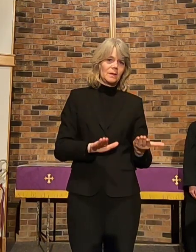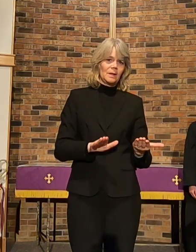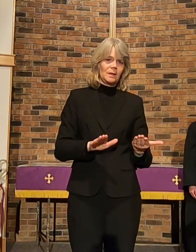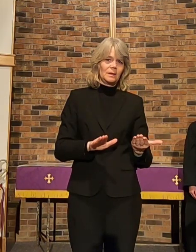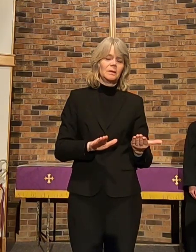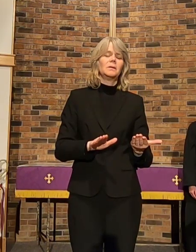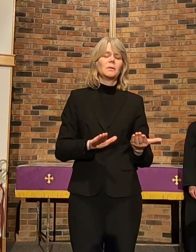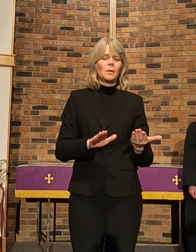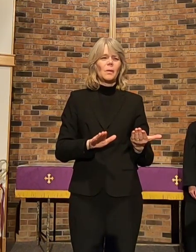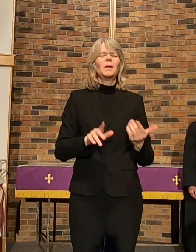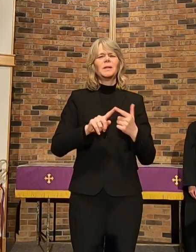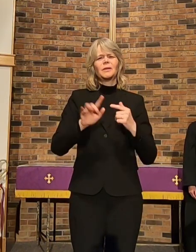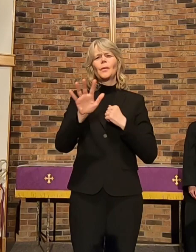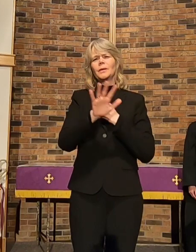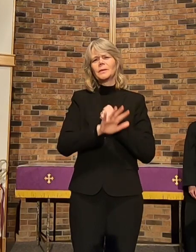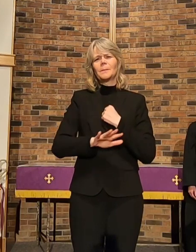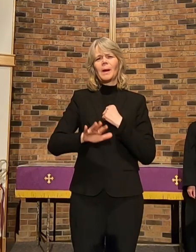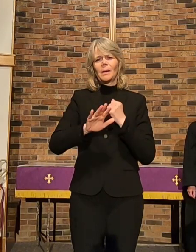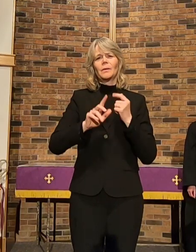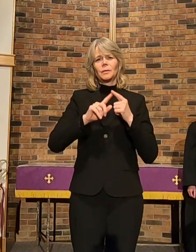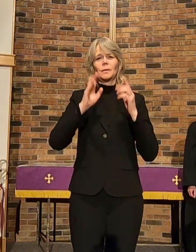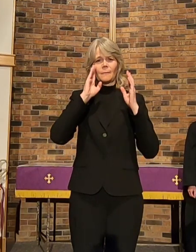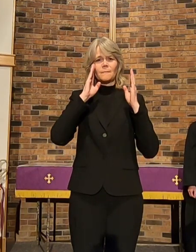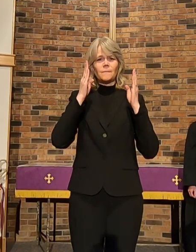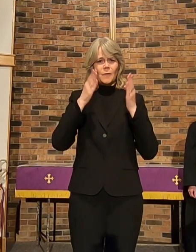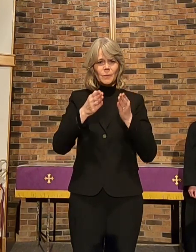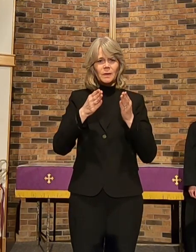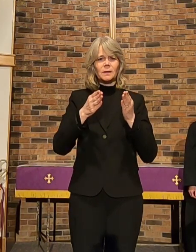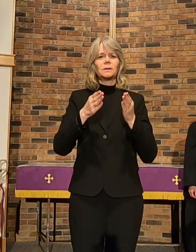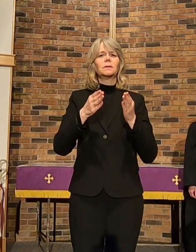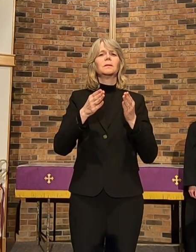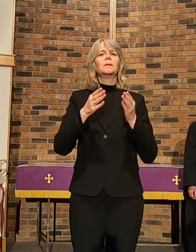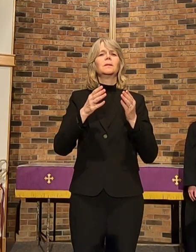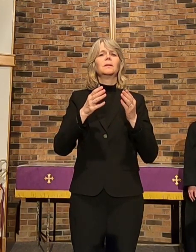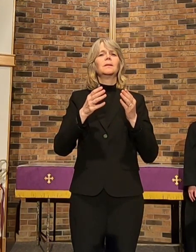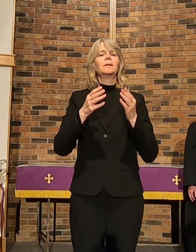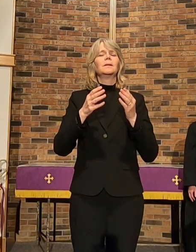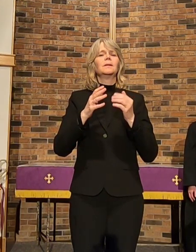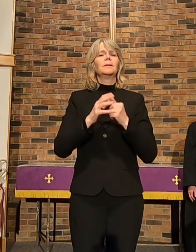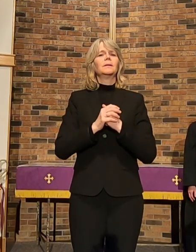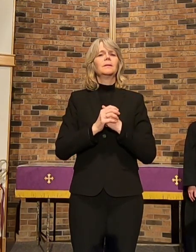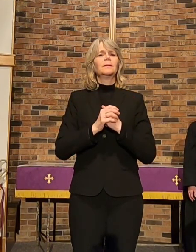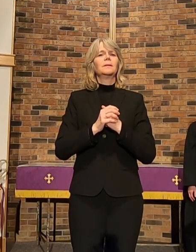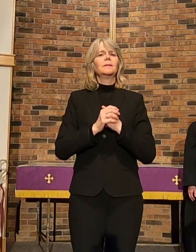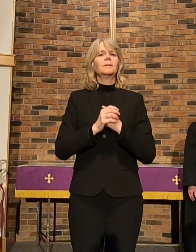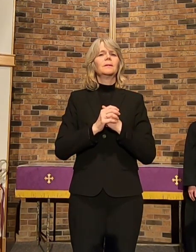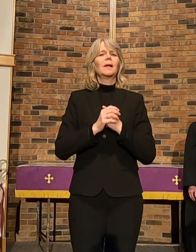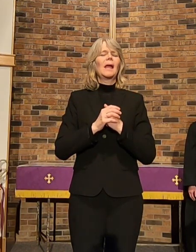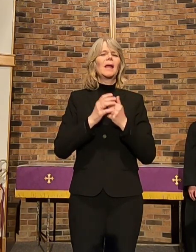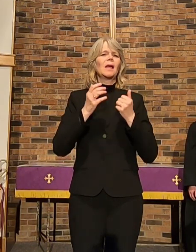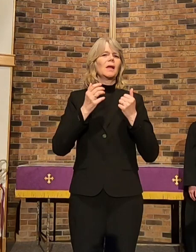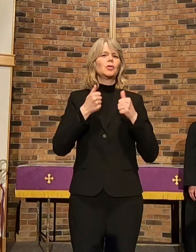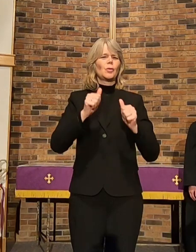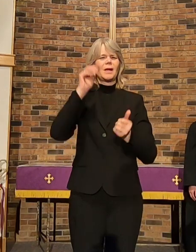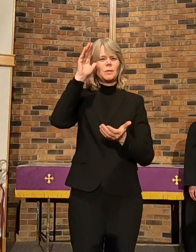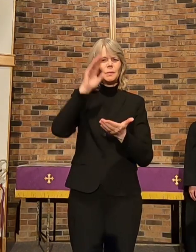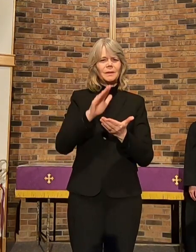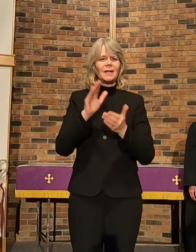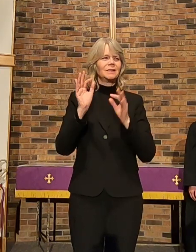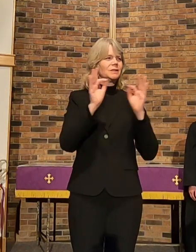you take time to focus on this worship service, to limit your distractions and set